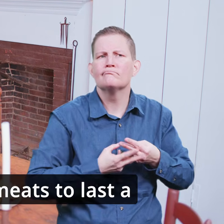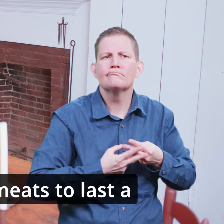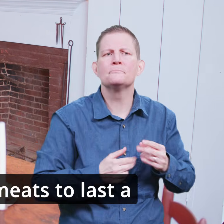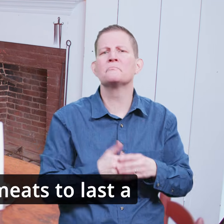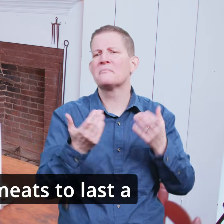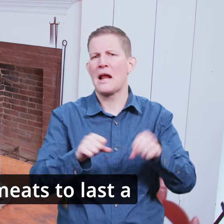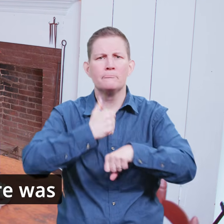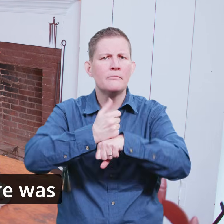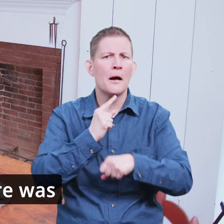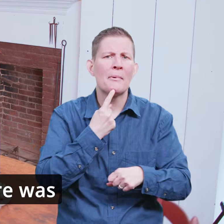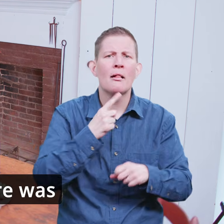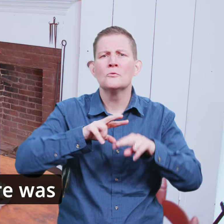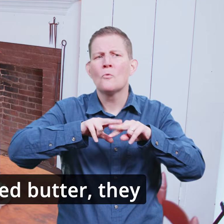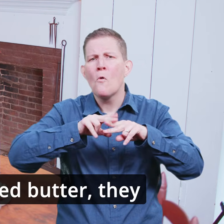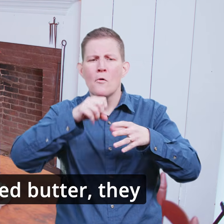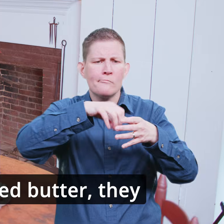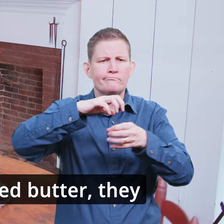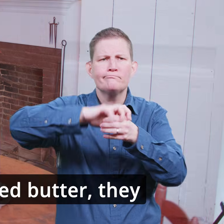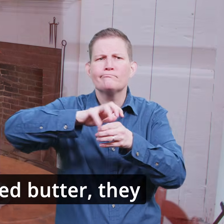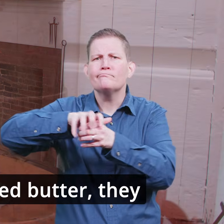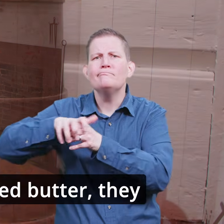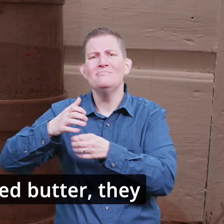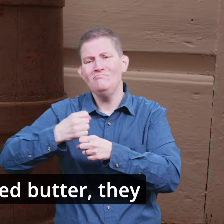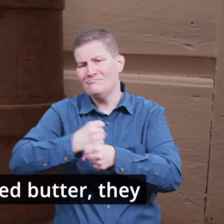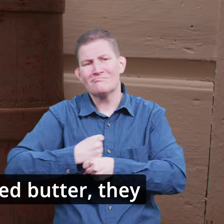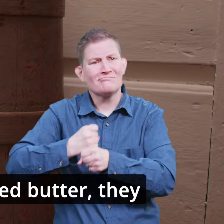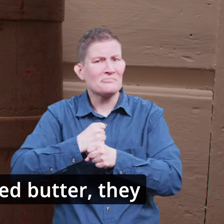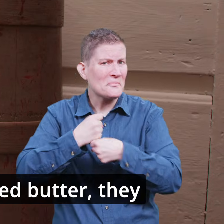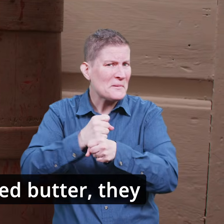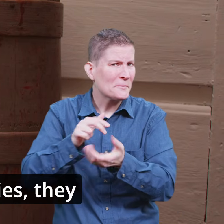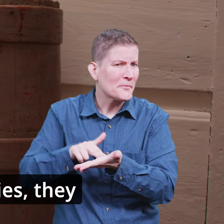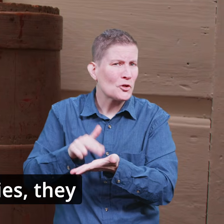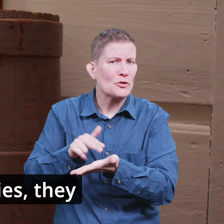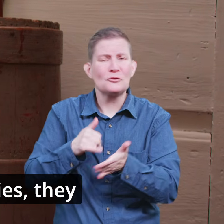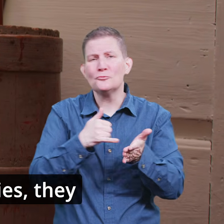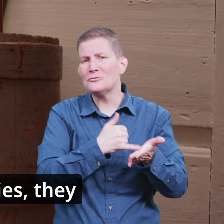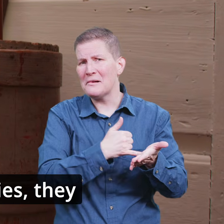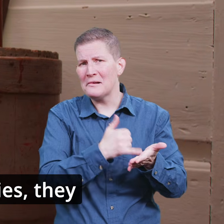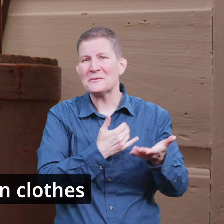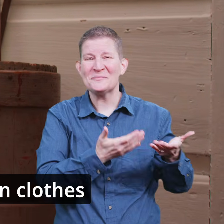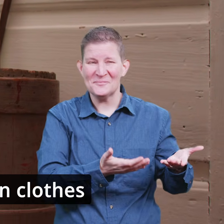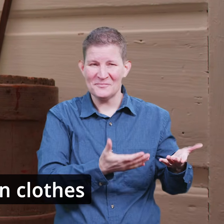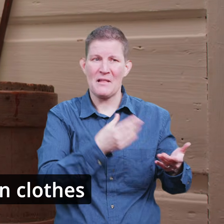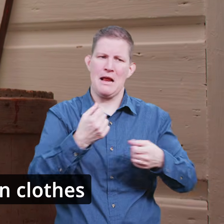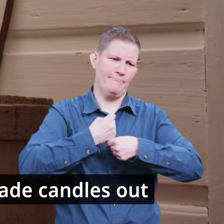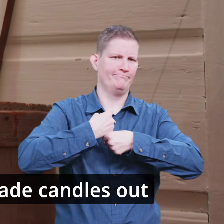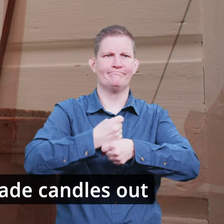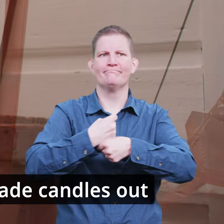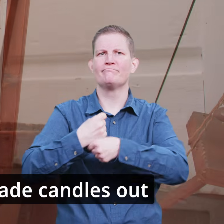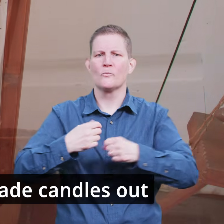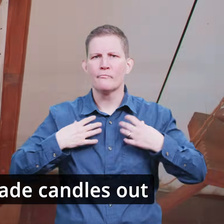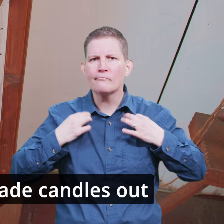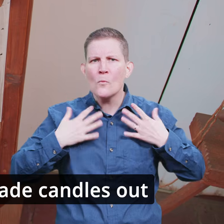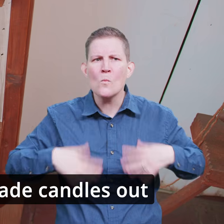smoked meats to last the winter when there was no fresh food. They churned butter, they made jams and jellies, they made all of their own clothes from